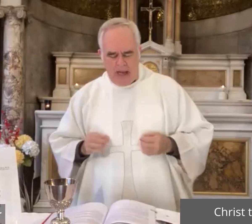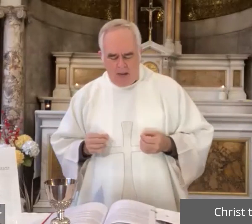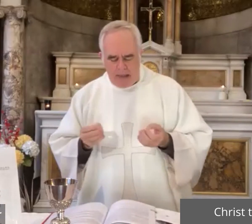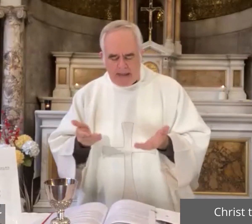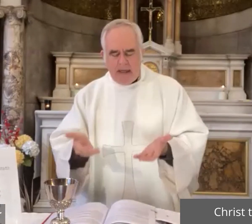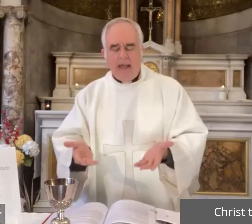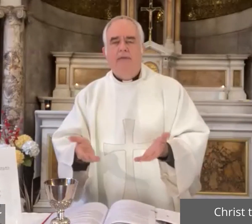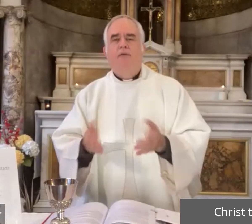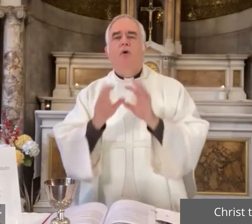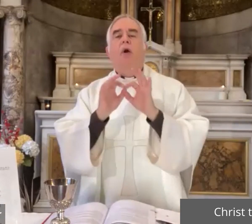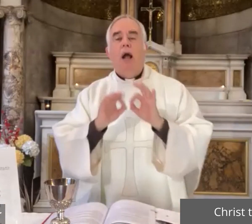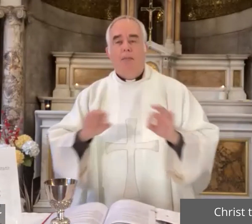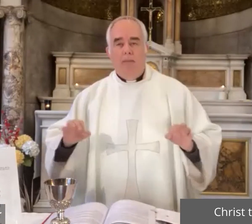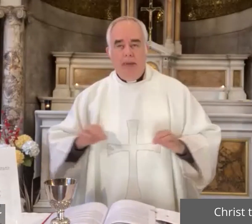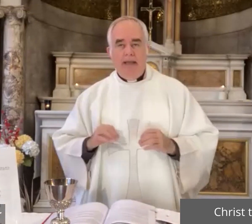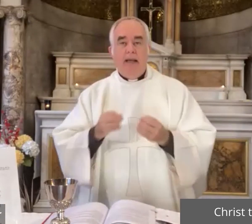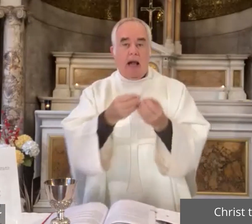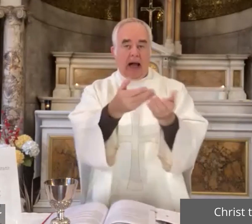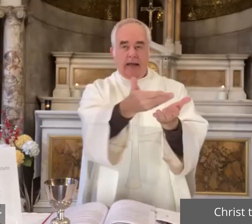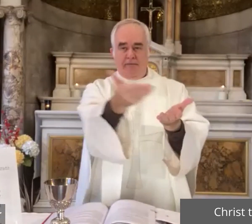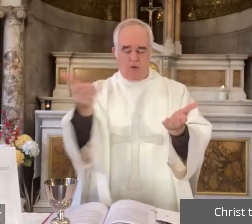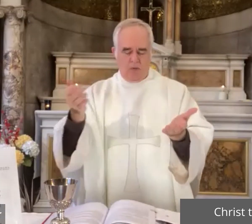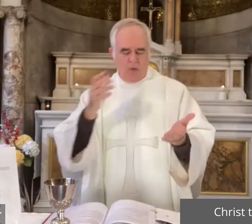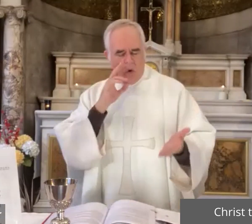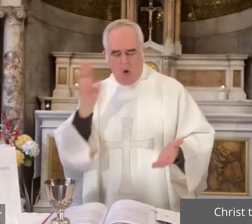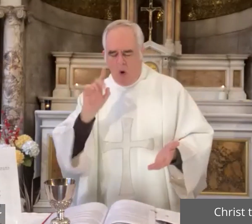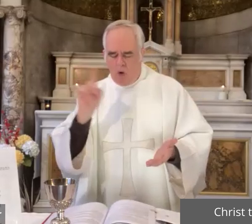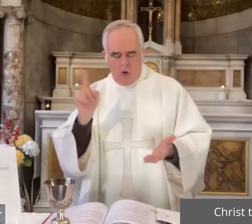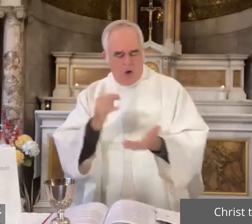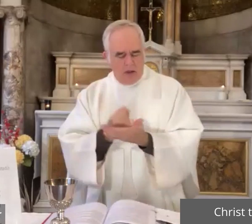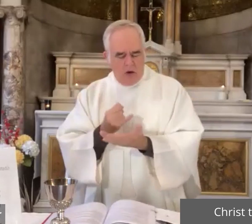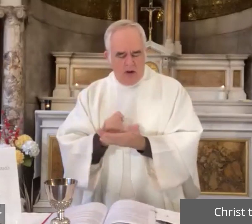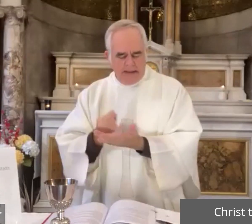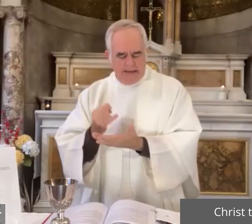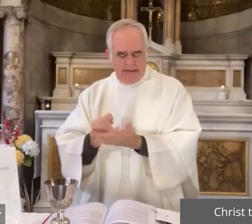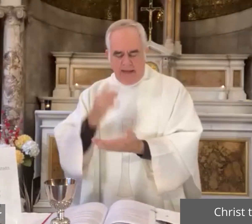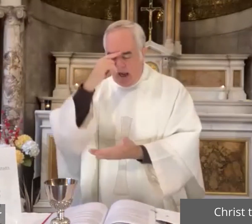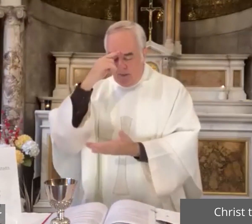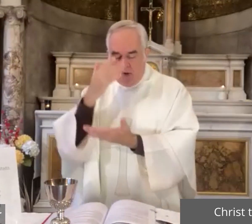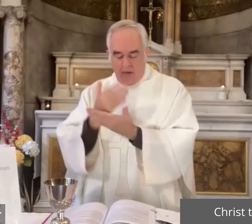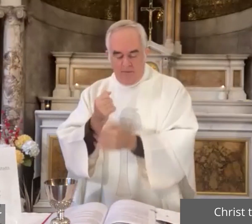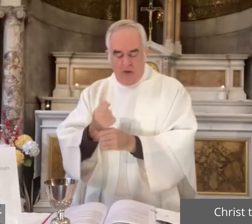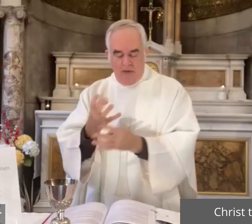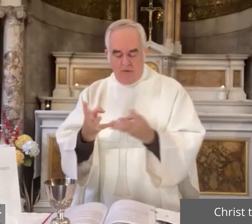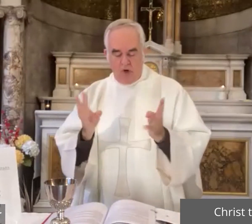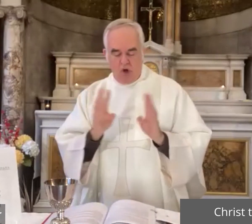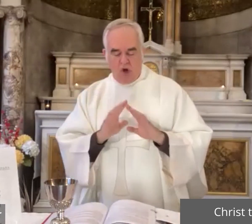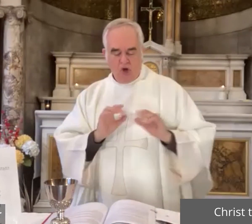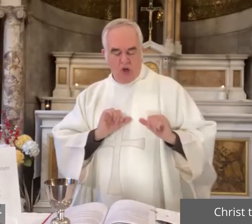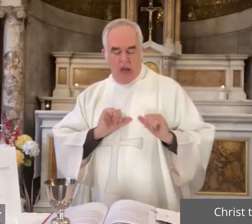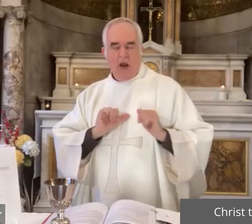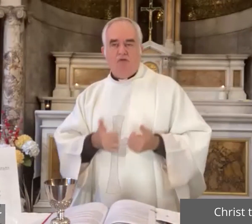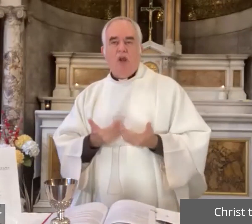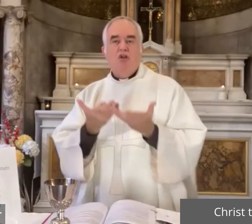apostles, peace I leave you, my peace I give you. Look not on our sins, but on the face of your